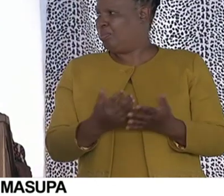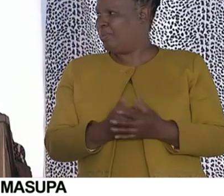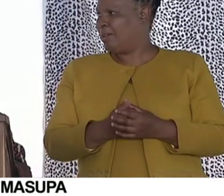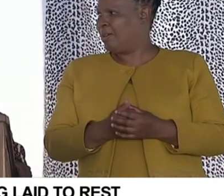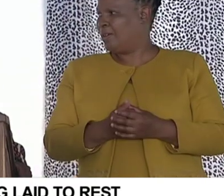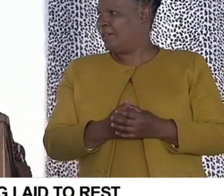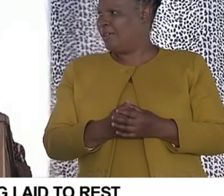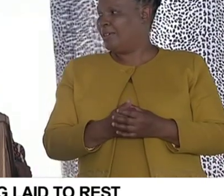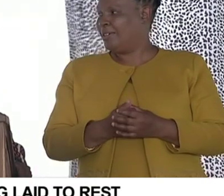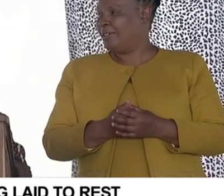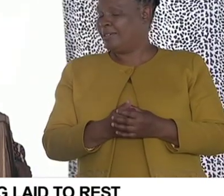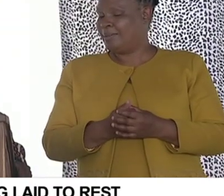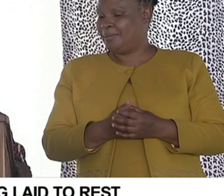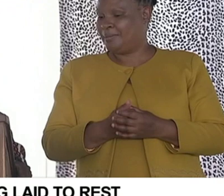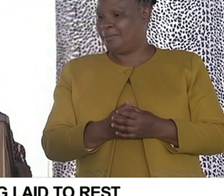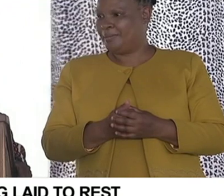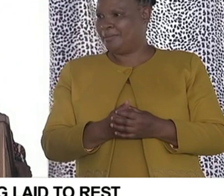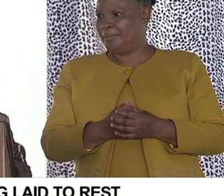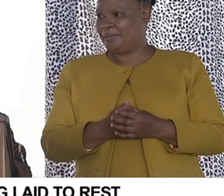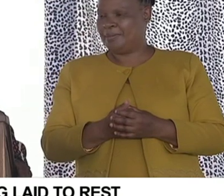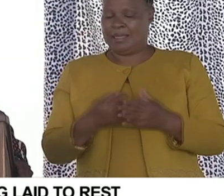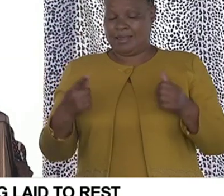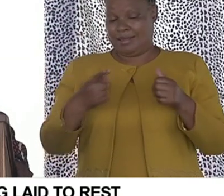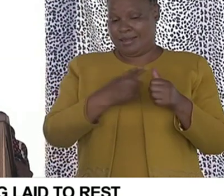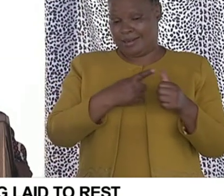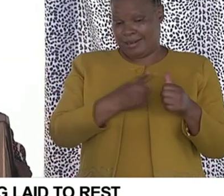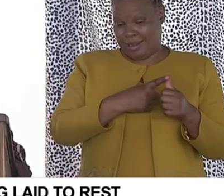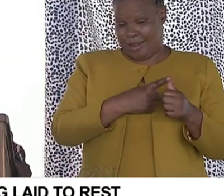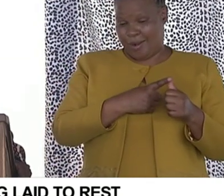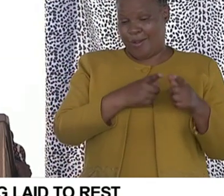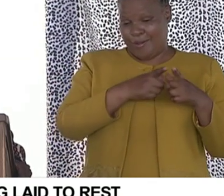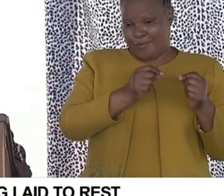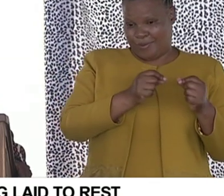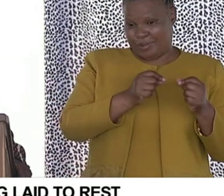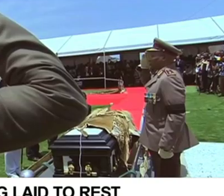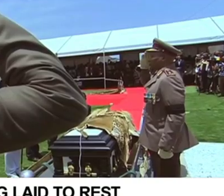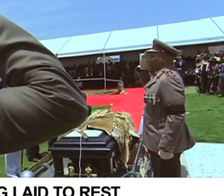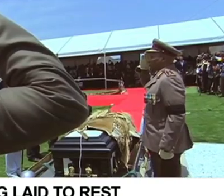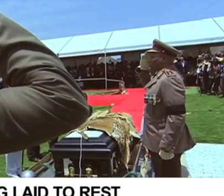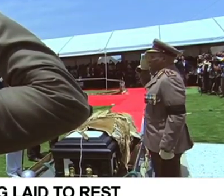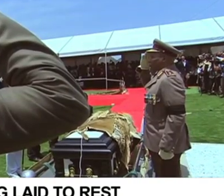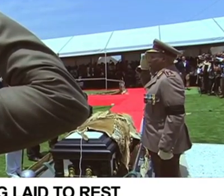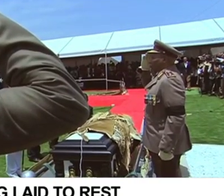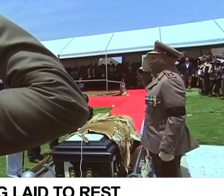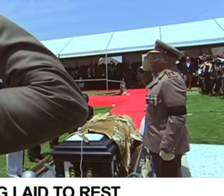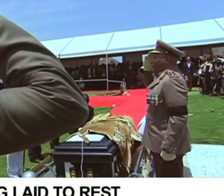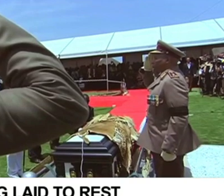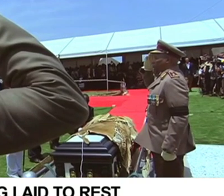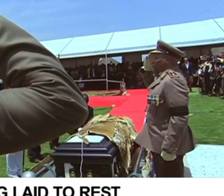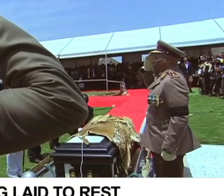Ke qalo ka bo ke qetello ya qalo ya ho hlaha ha motho.